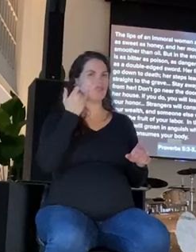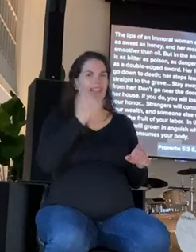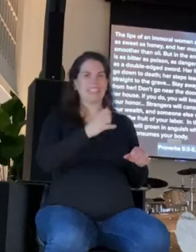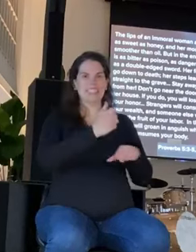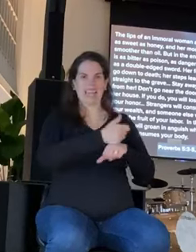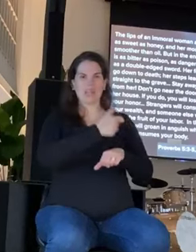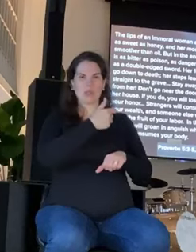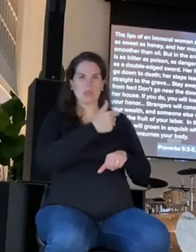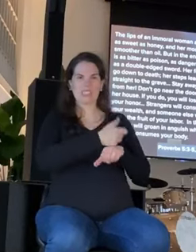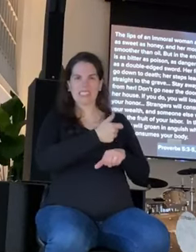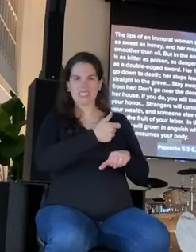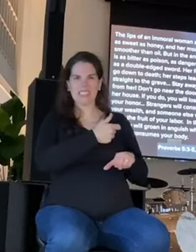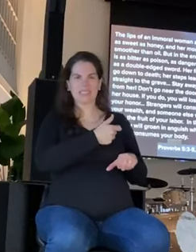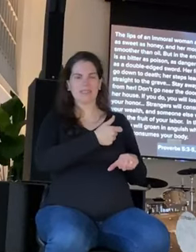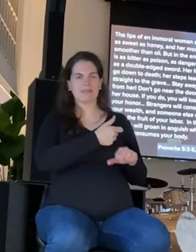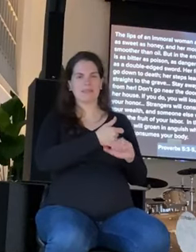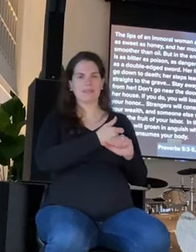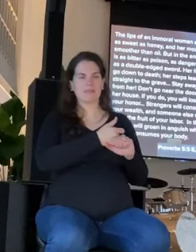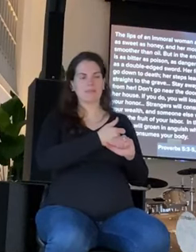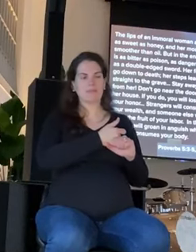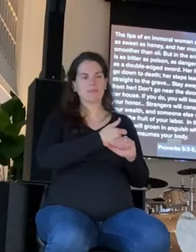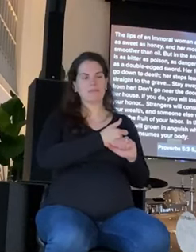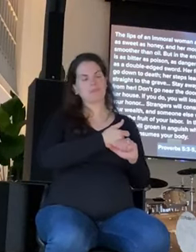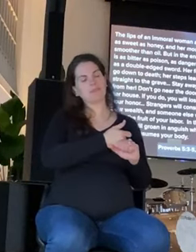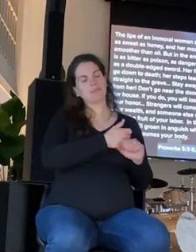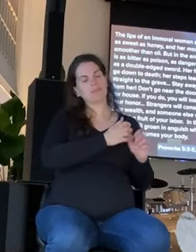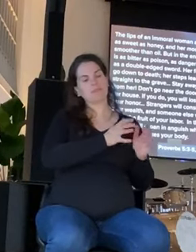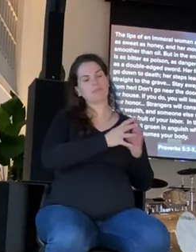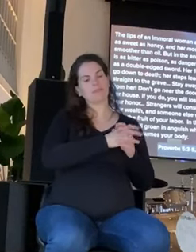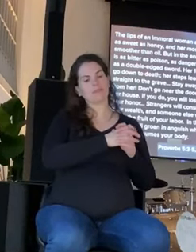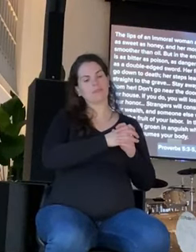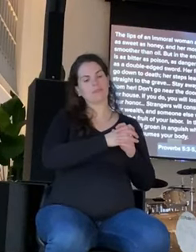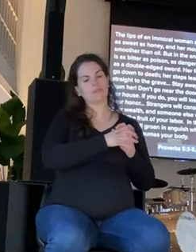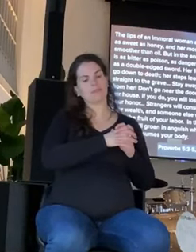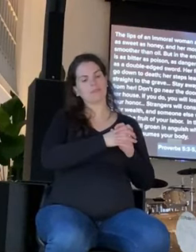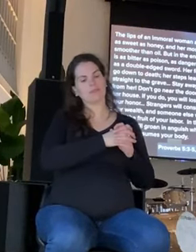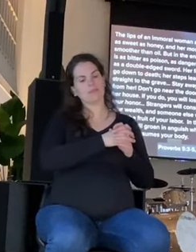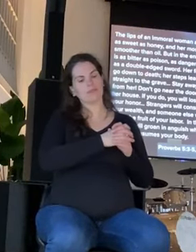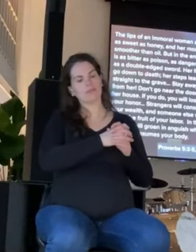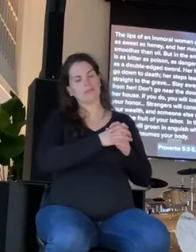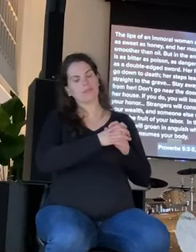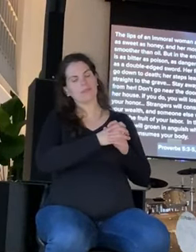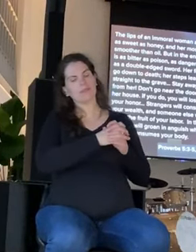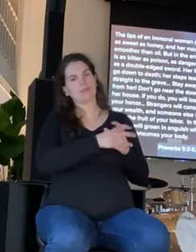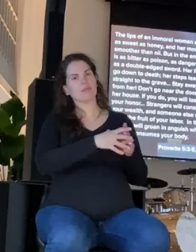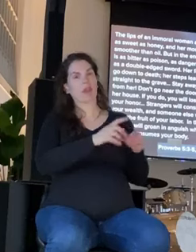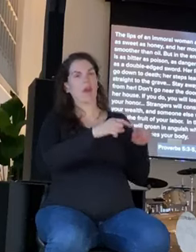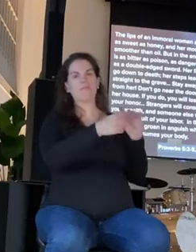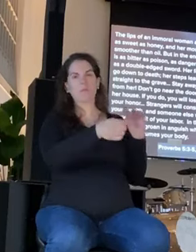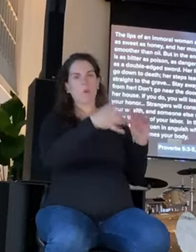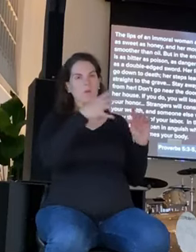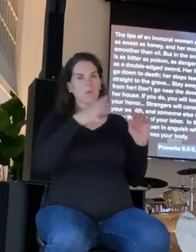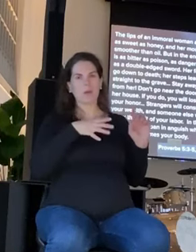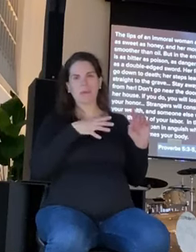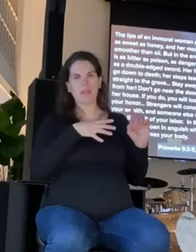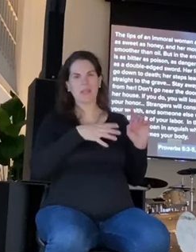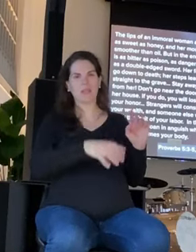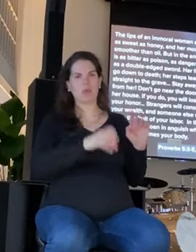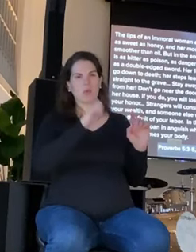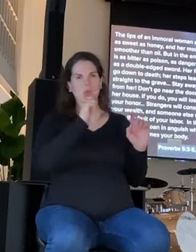sword. Her feet go down to death. Her steps lead straight to the grave. Stay away from her. Don't enter